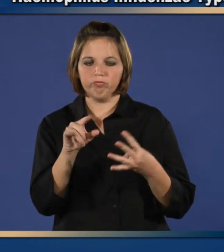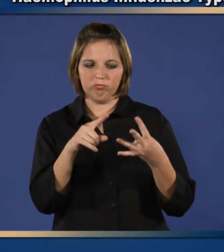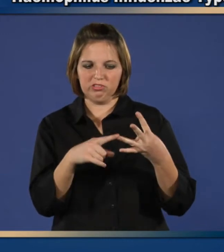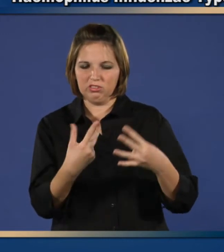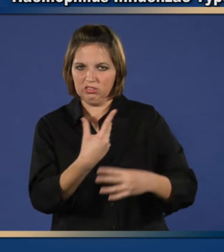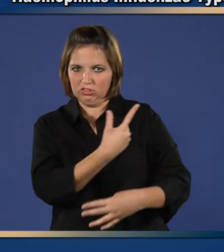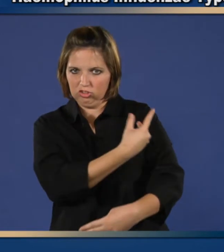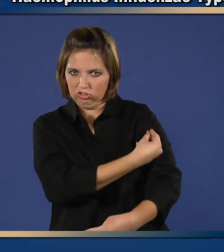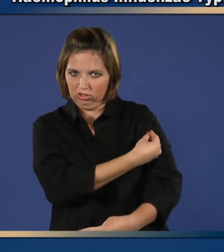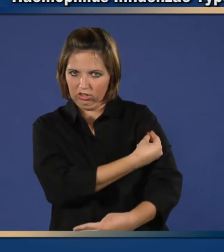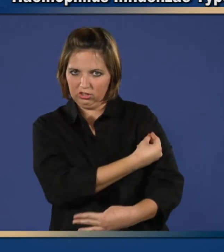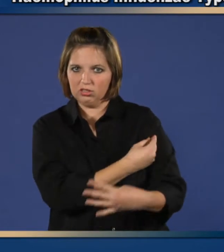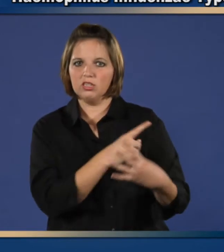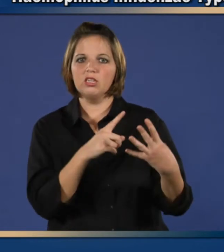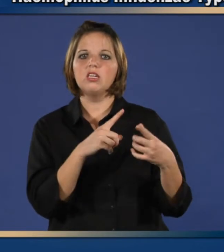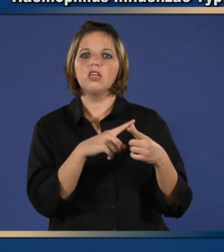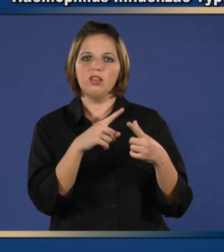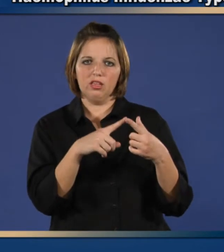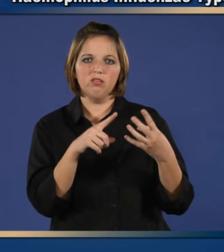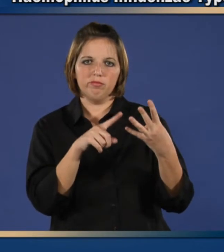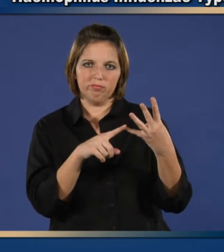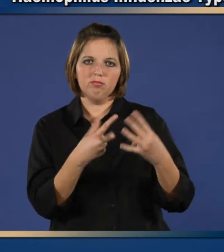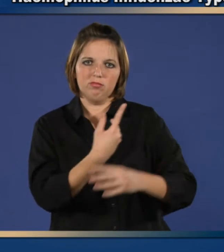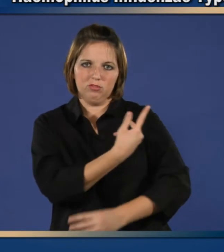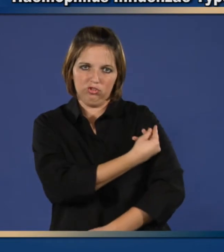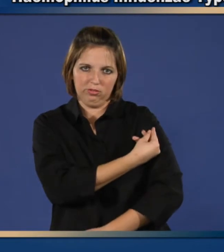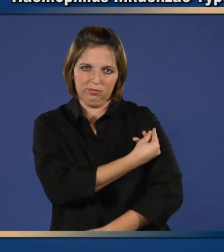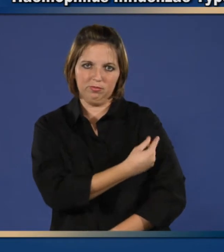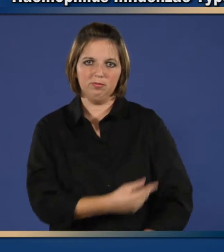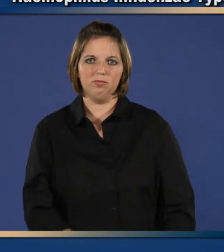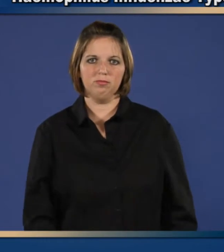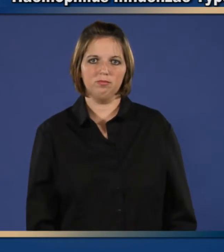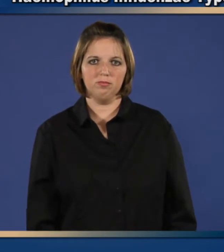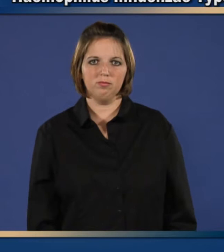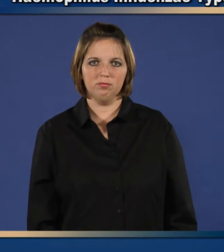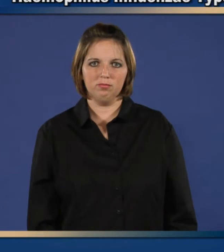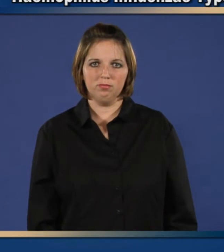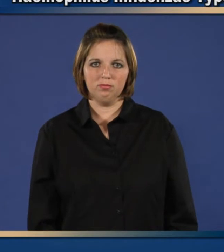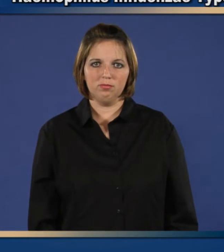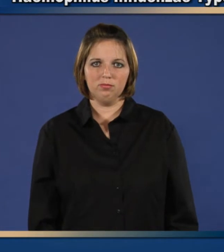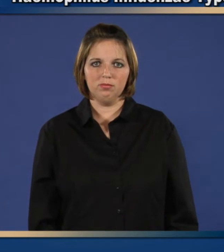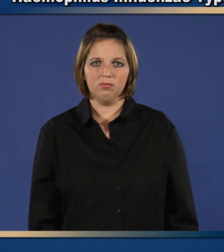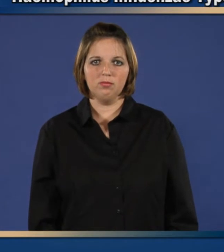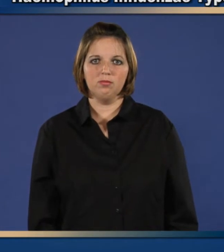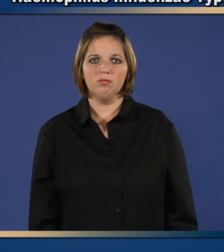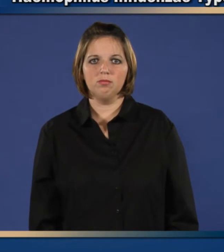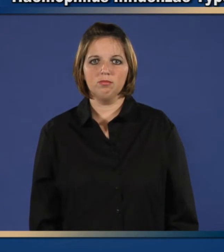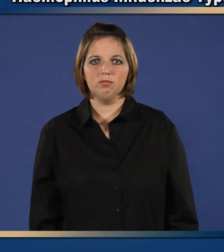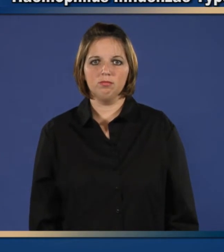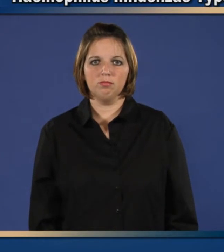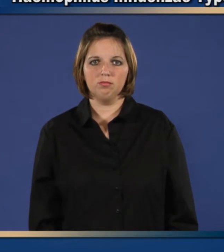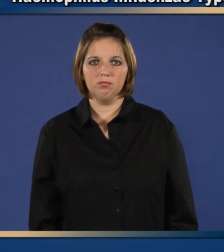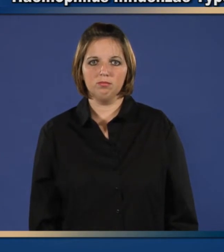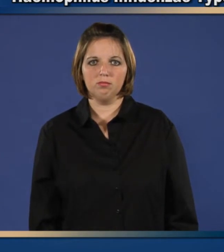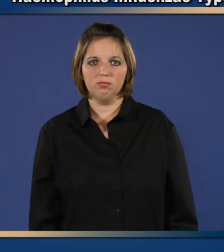If you miss a dose or get behind schedule, get the next dose as soon as you can.